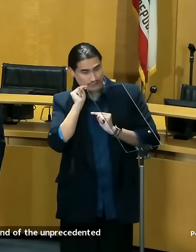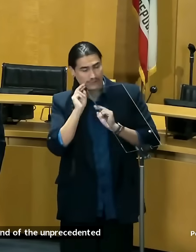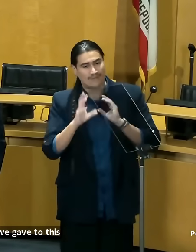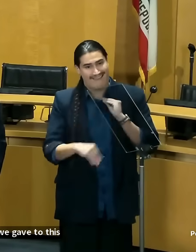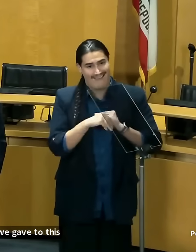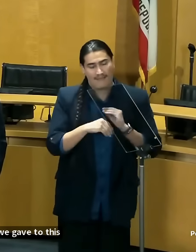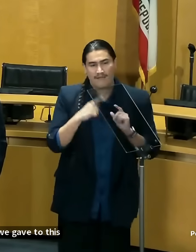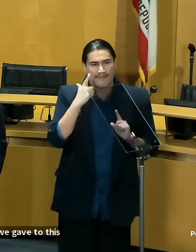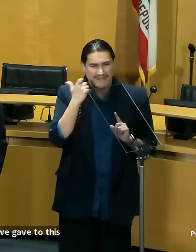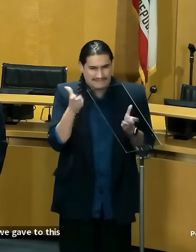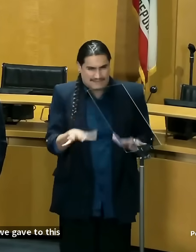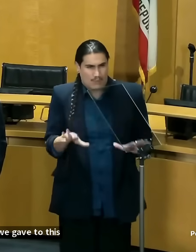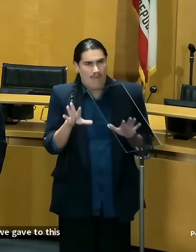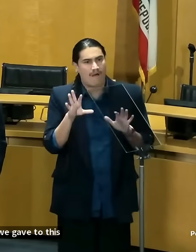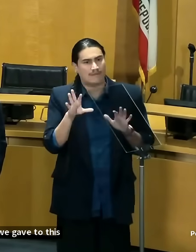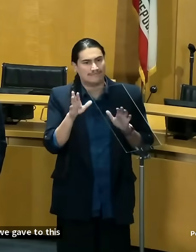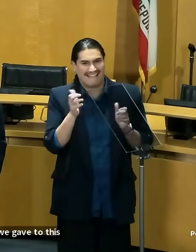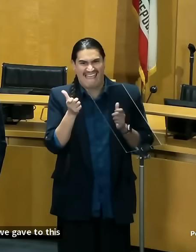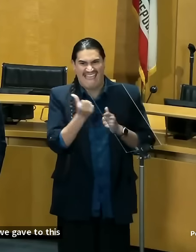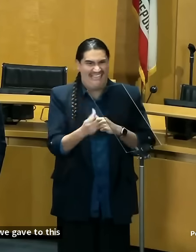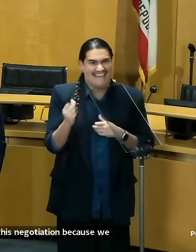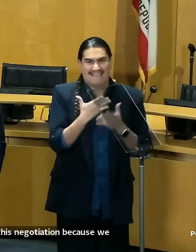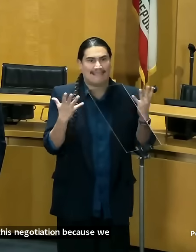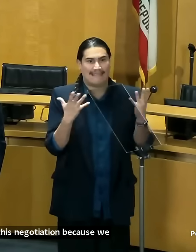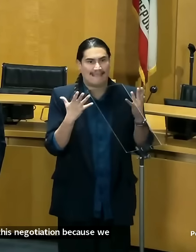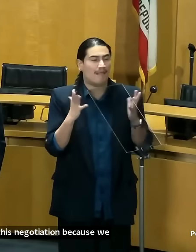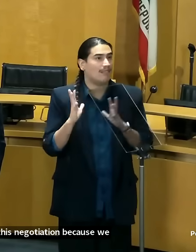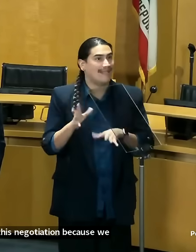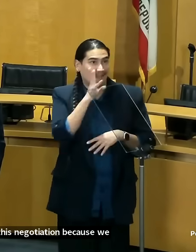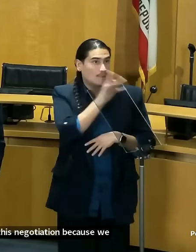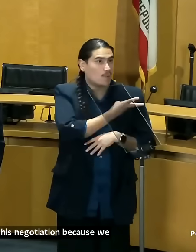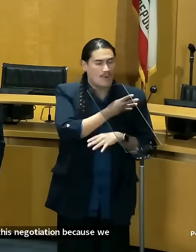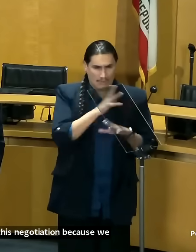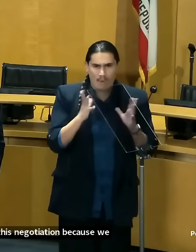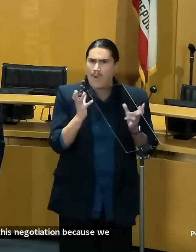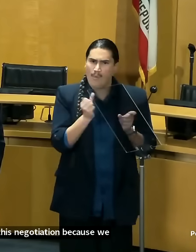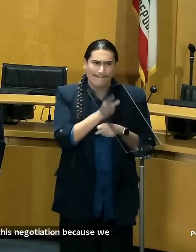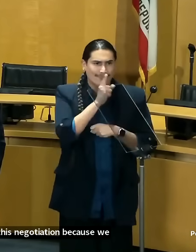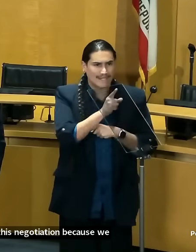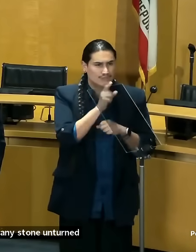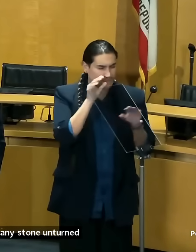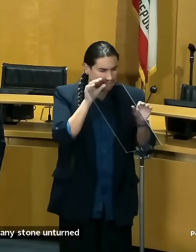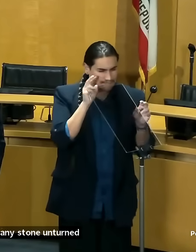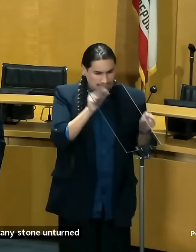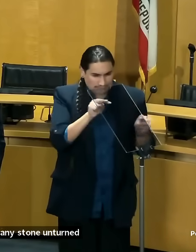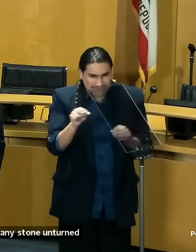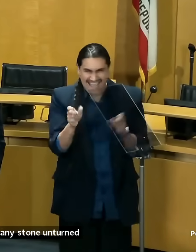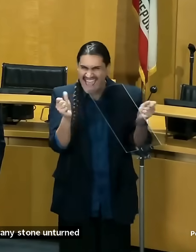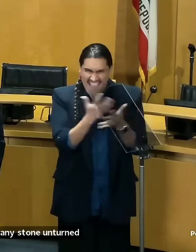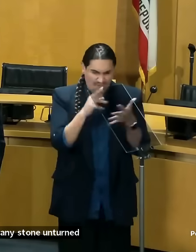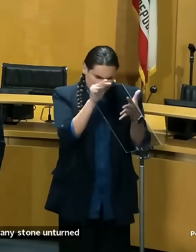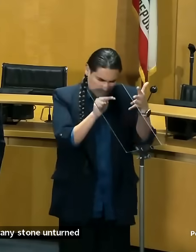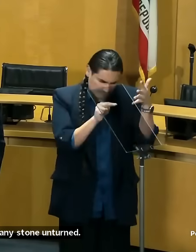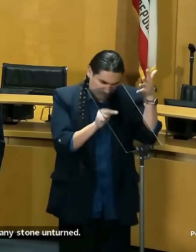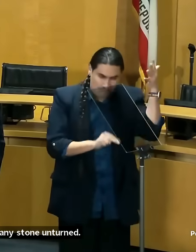negotiation, because we didn't want to leave any stone unturned, I said, we're going to go over your heads.